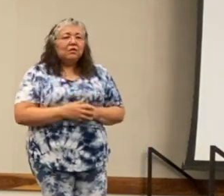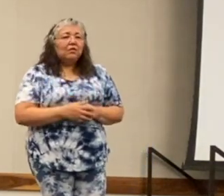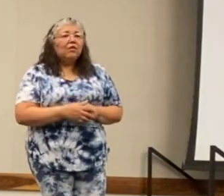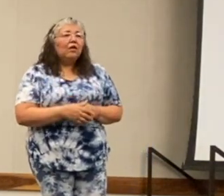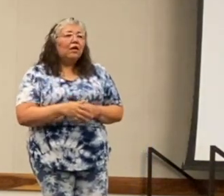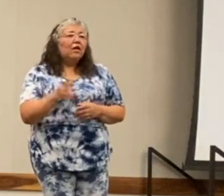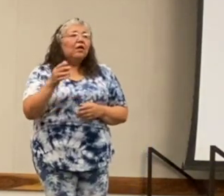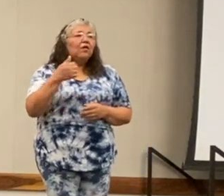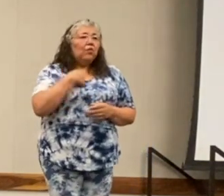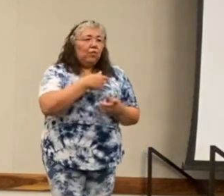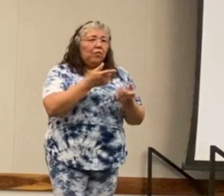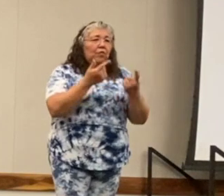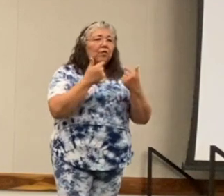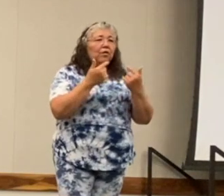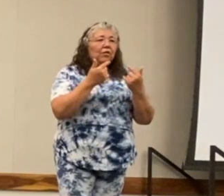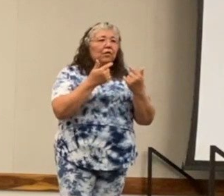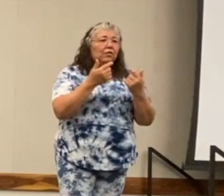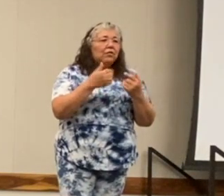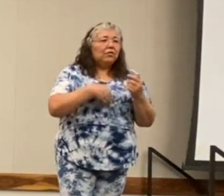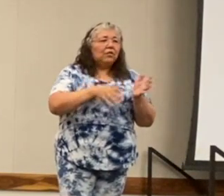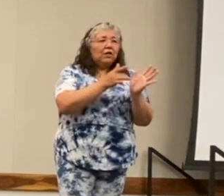soon."